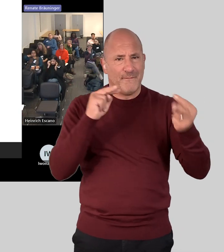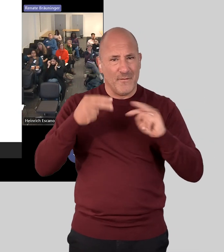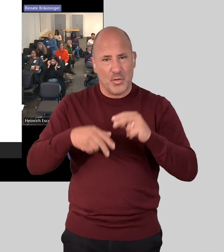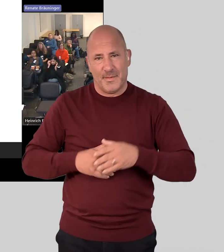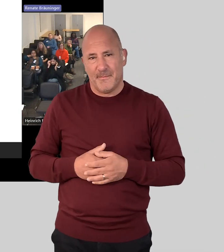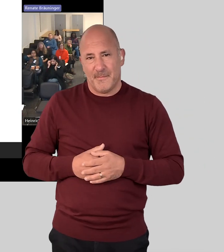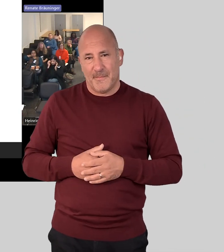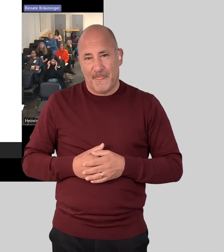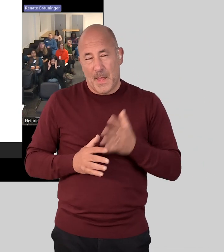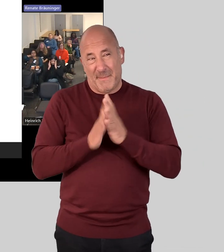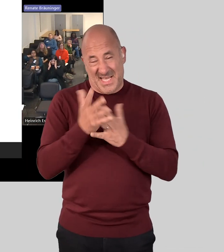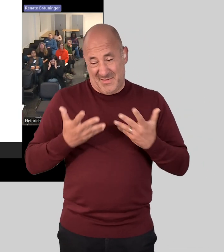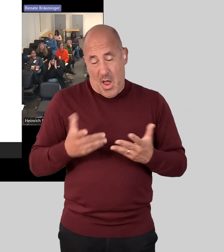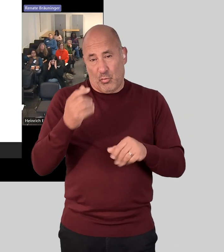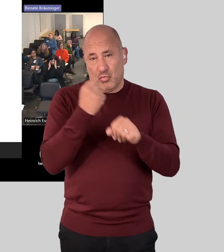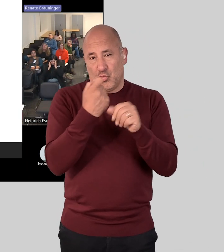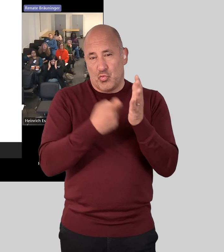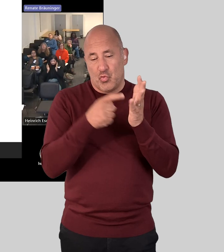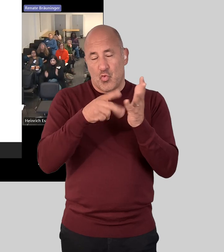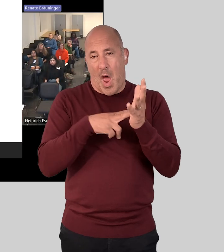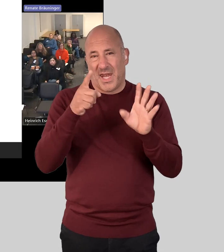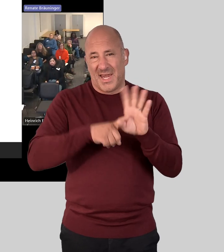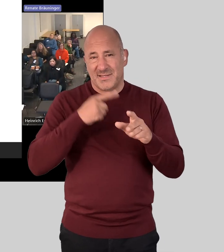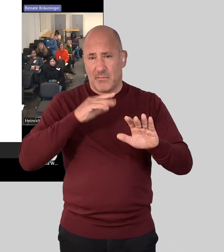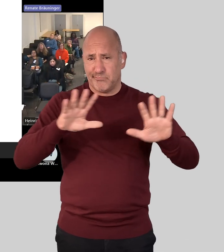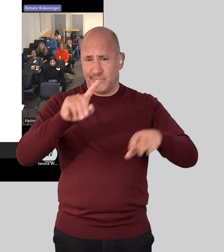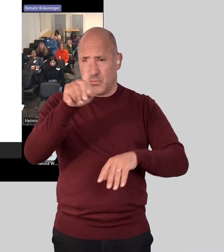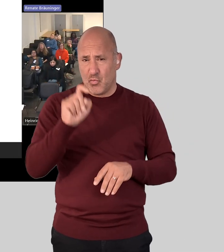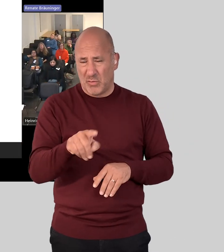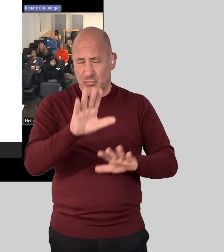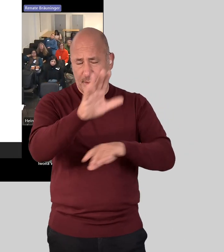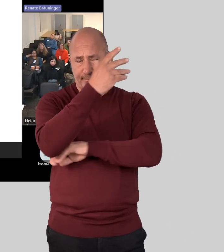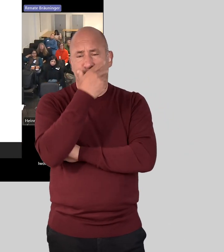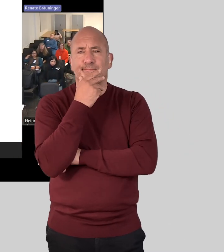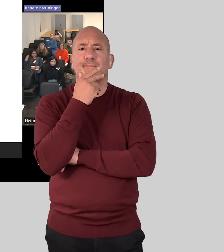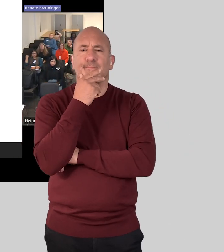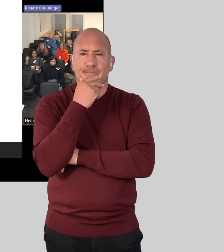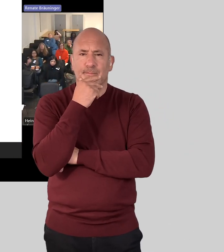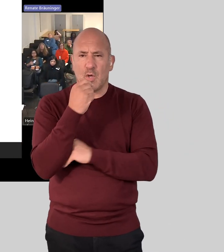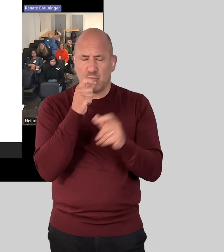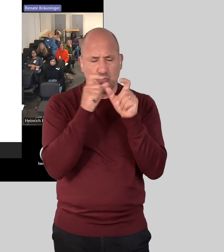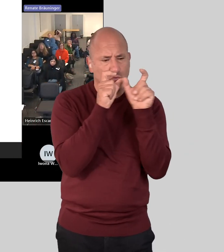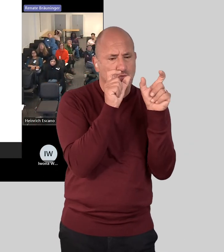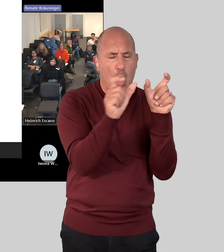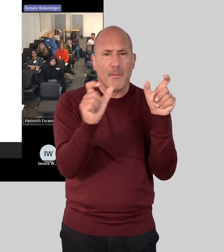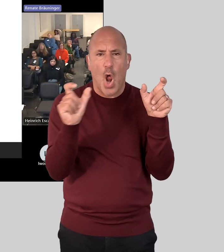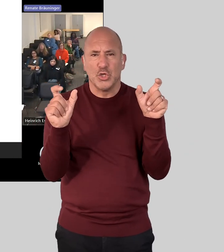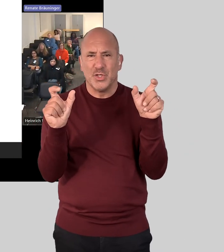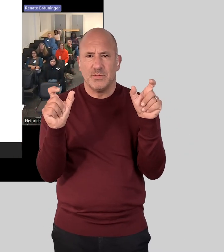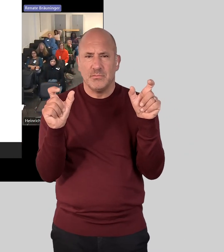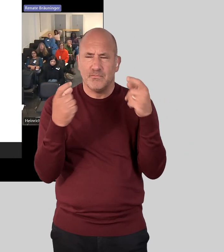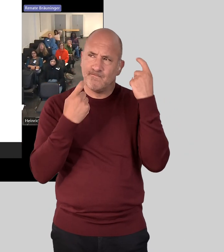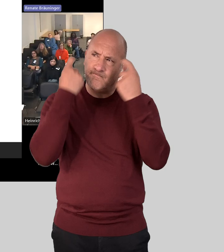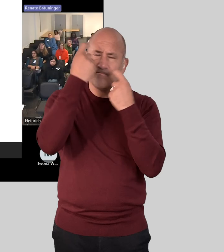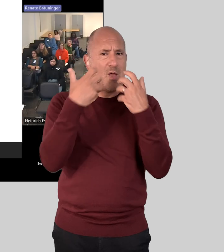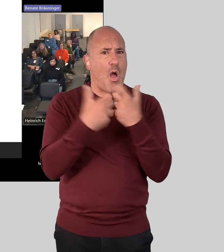capture, the various viewpoints one can have. And at this point, Greeny